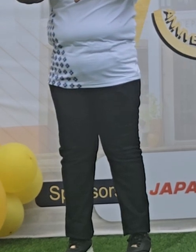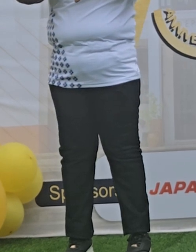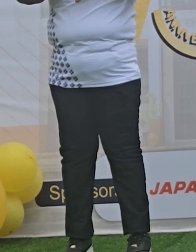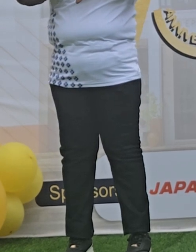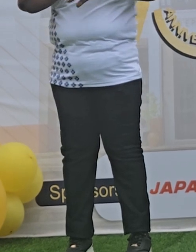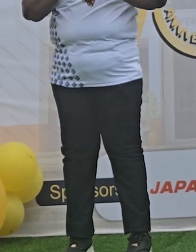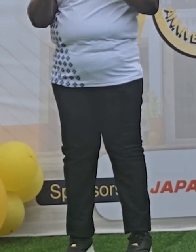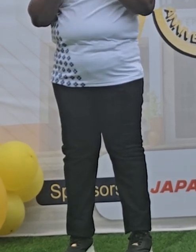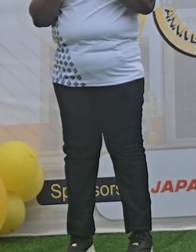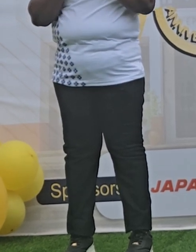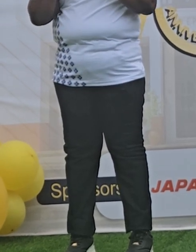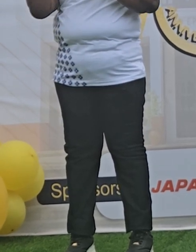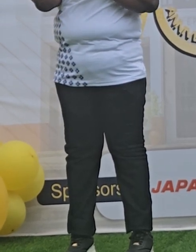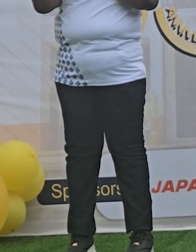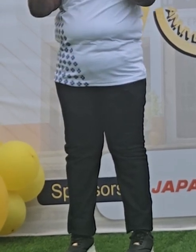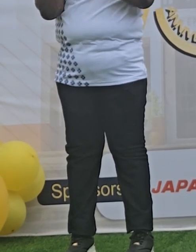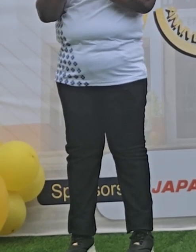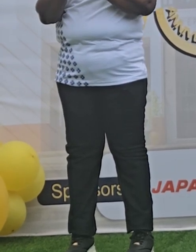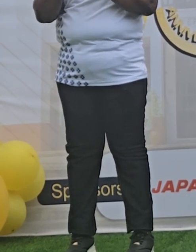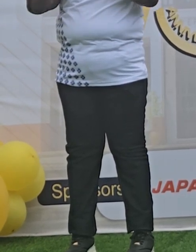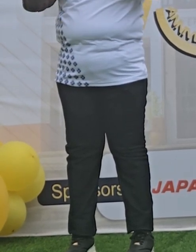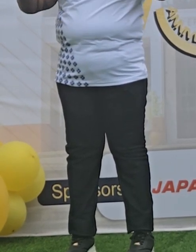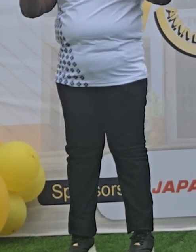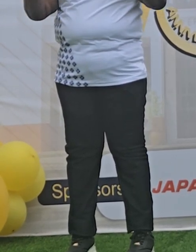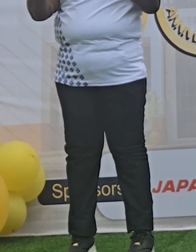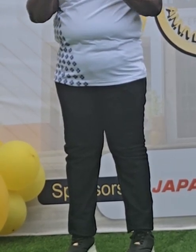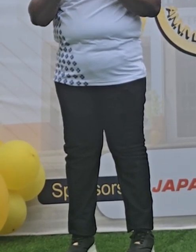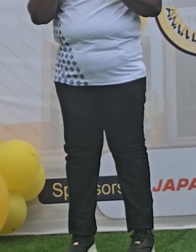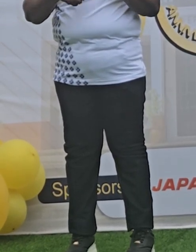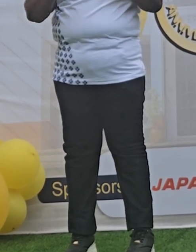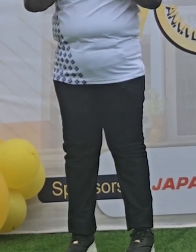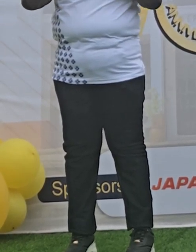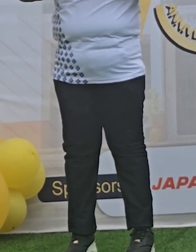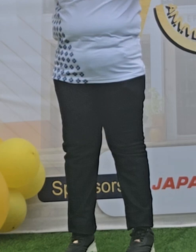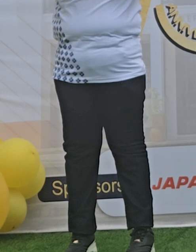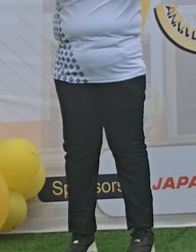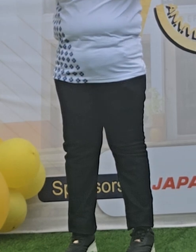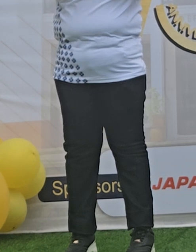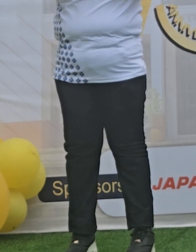the degree that was offered was University of London degree.